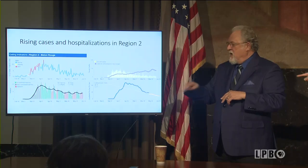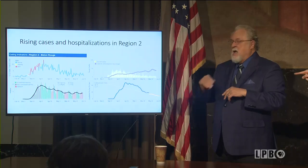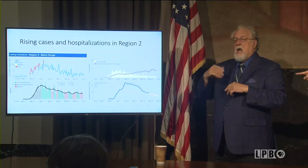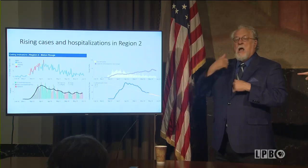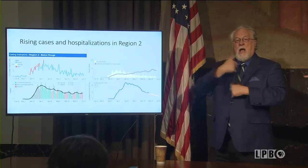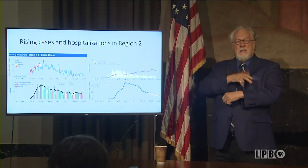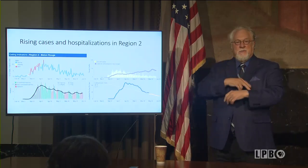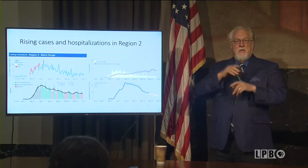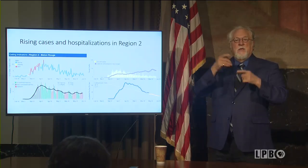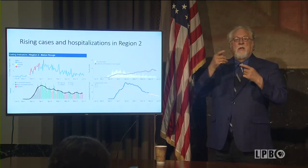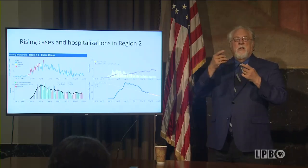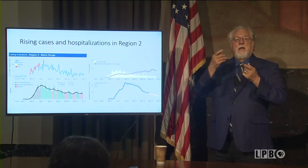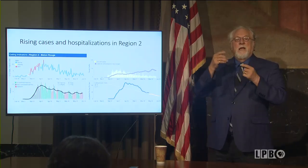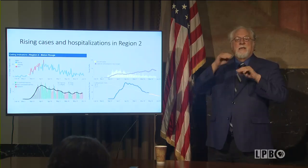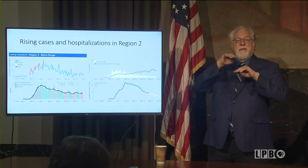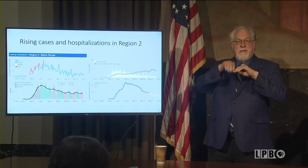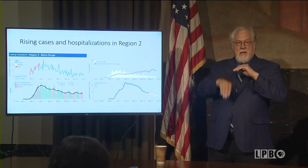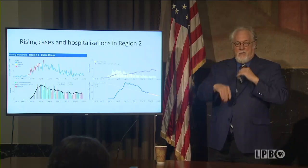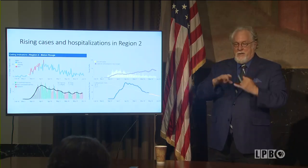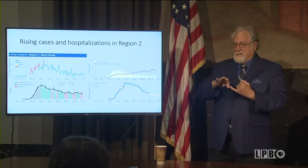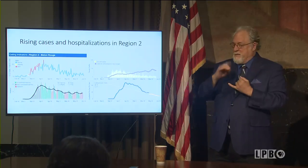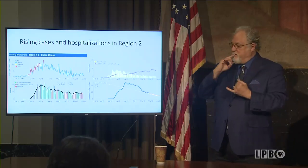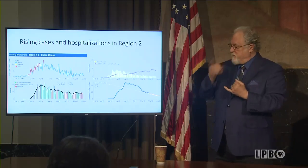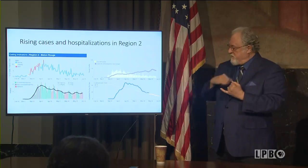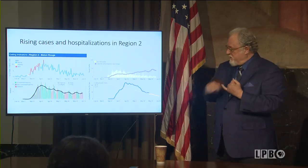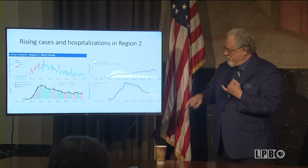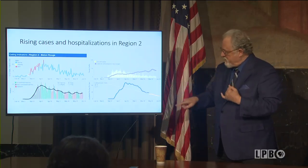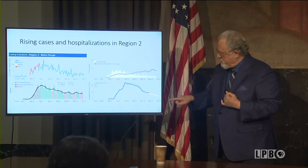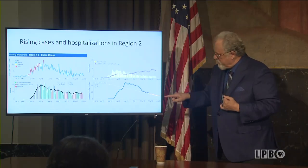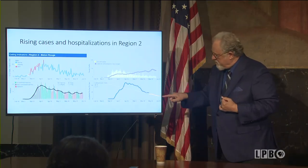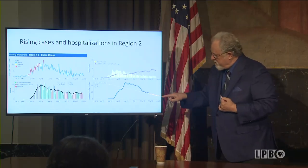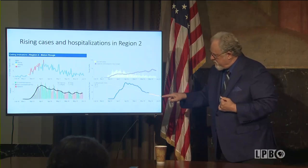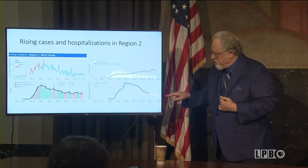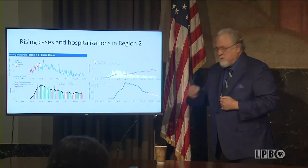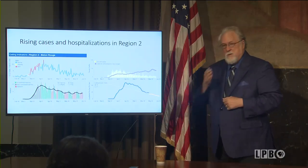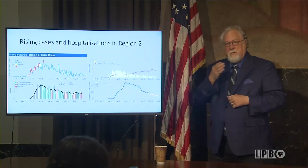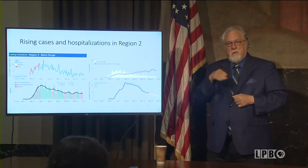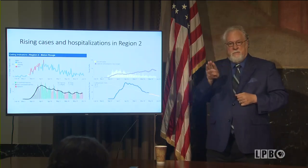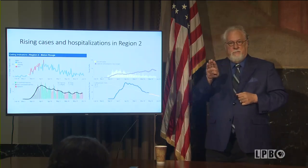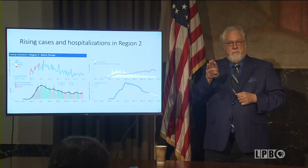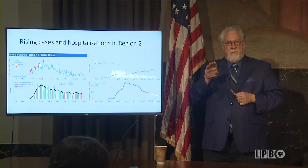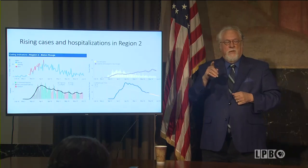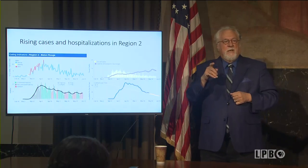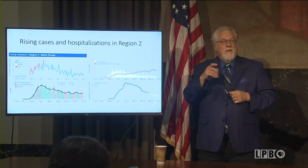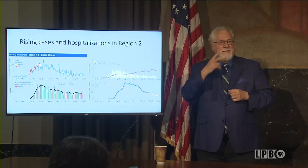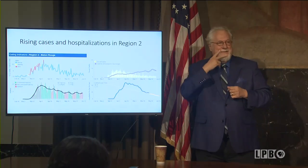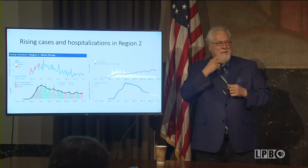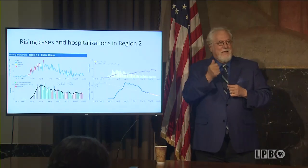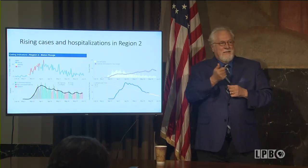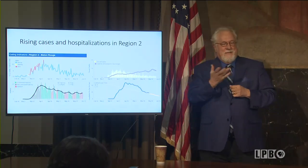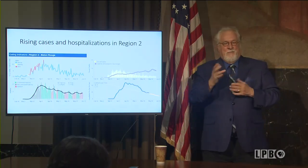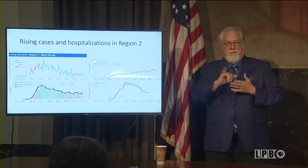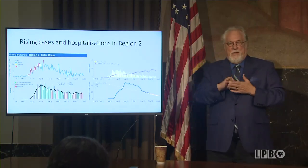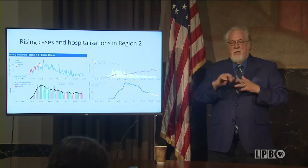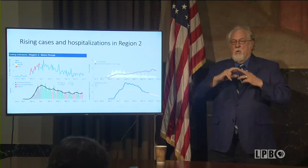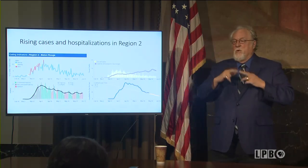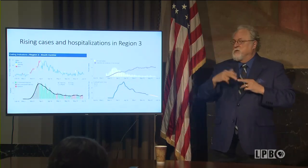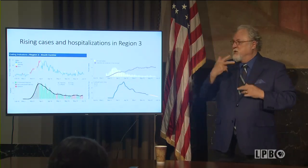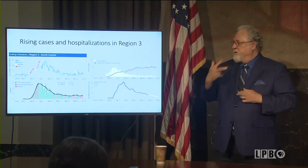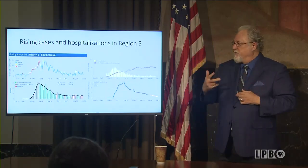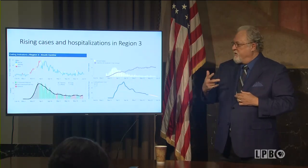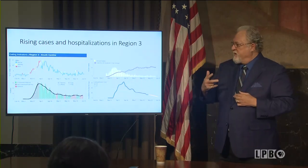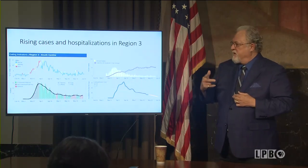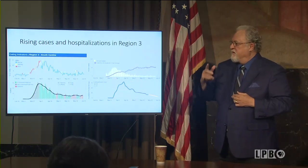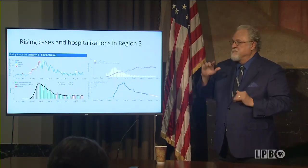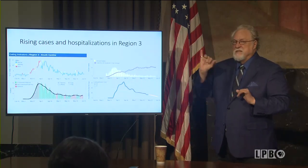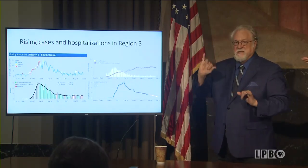going down, except for, again, right at the end there's a little uptick. That's a pattern that we're seeing now in a couple of regions. We'll go to Region 3. Region 3